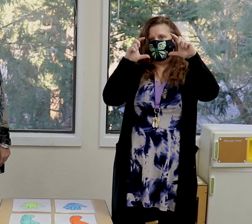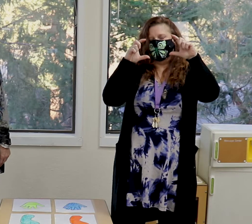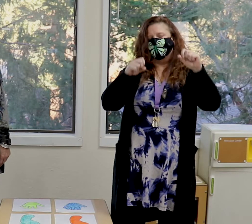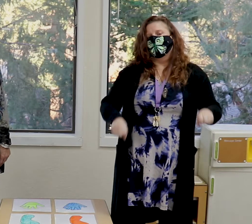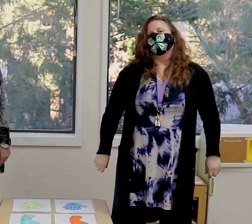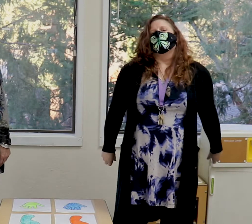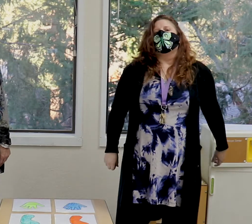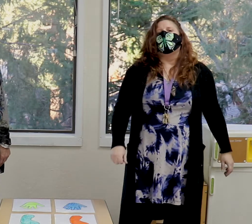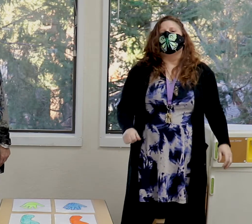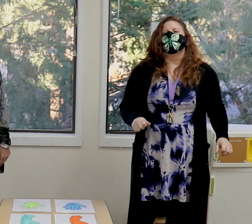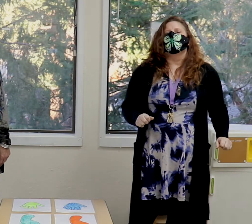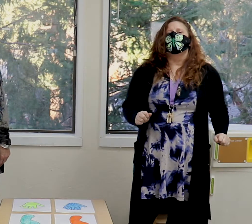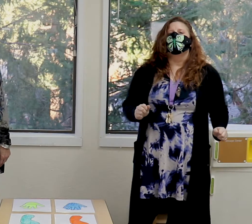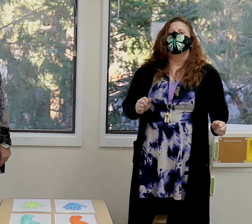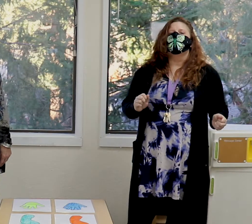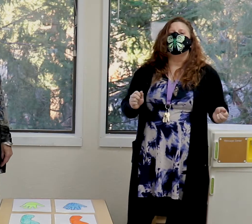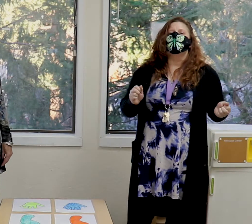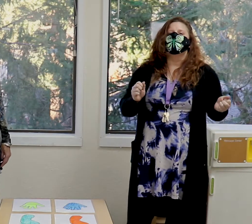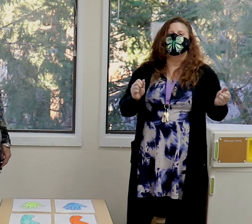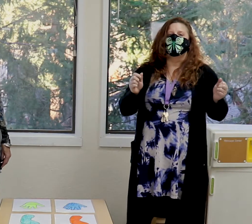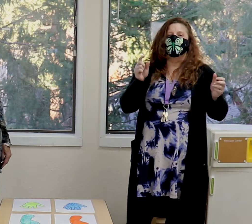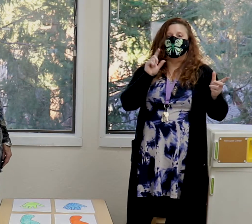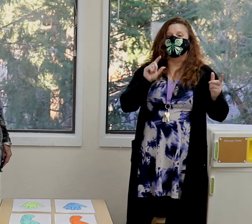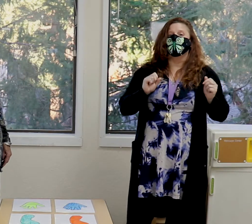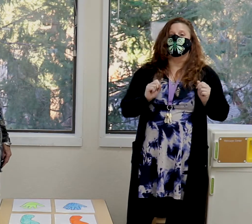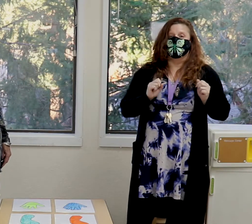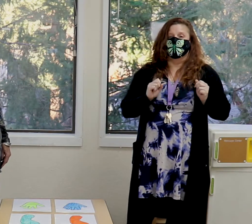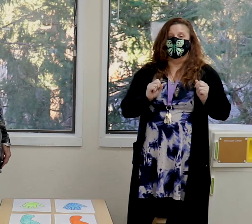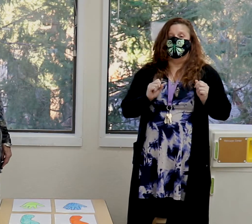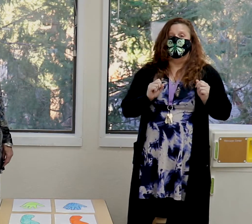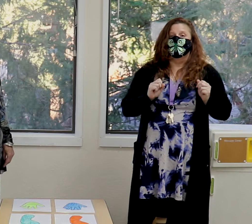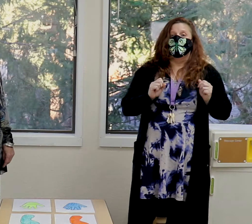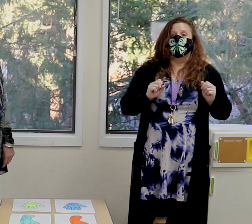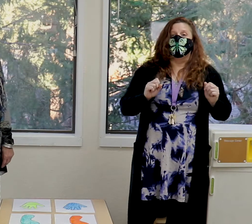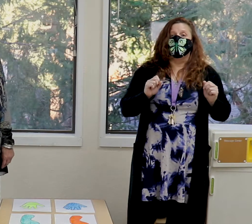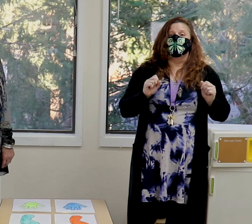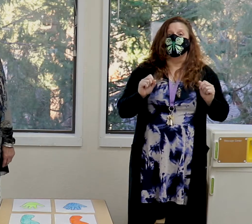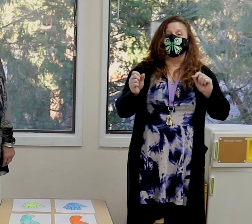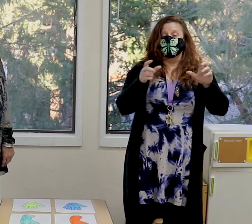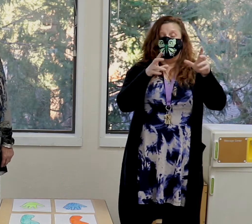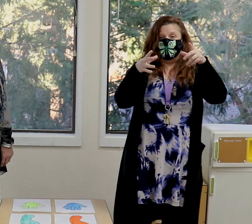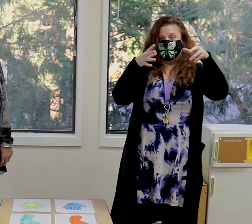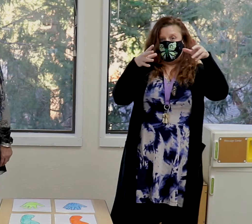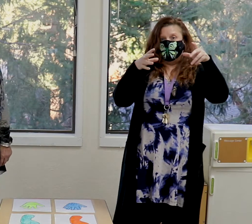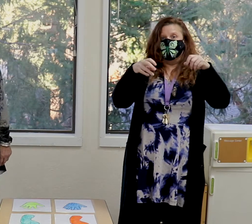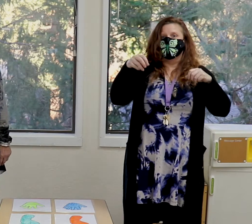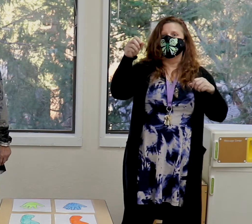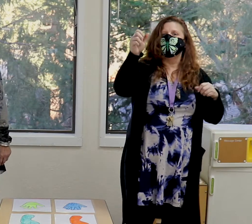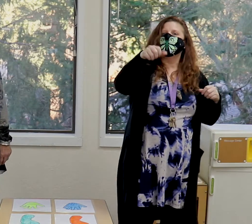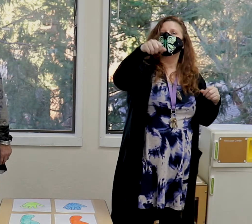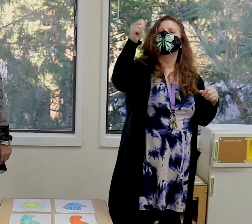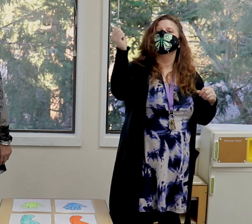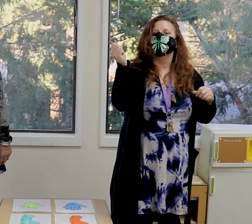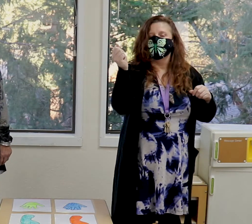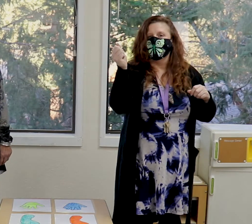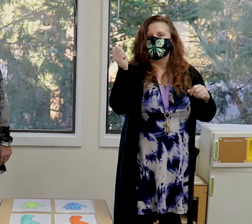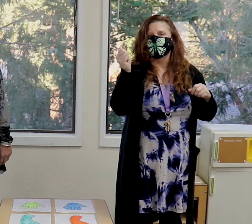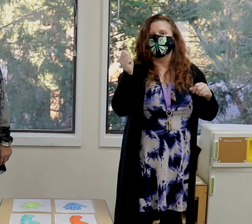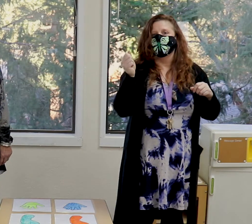notebook cards, and you write an activity on it, and you put it in a little bag, and they pick out an activity.